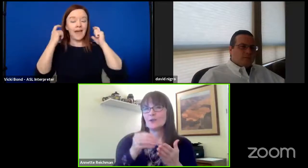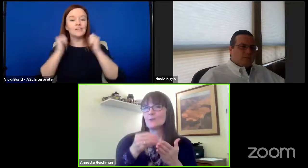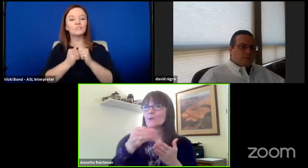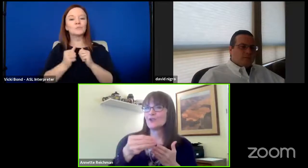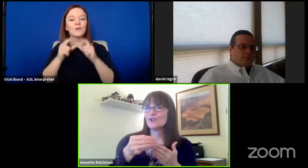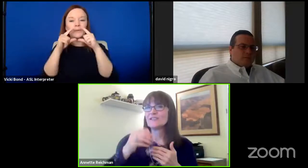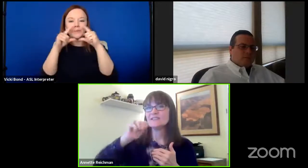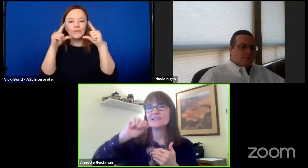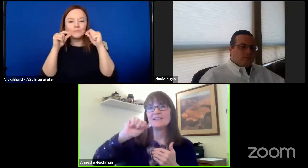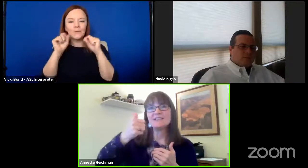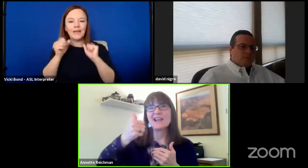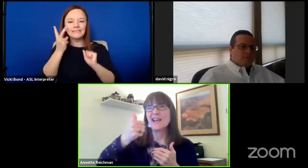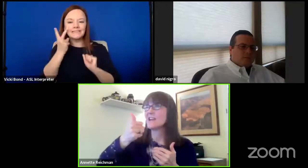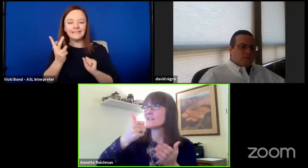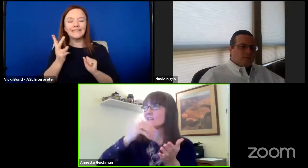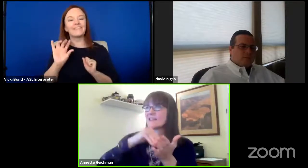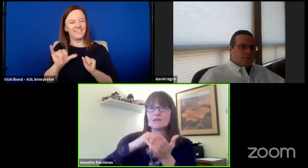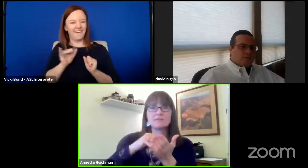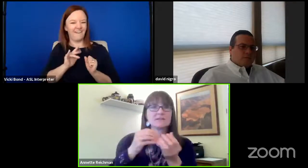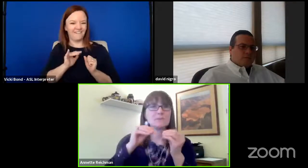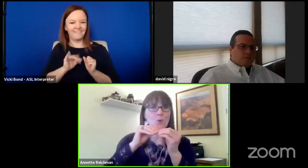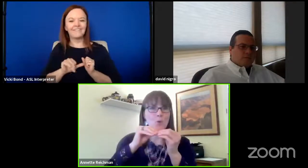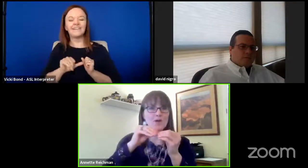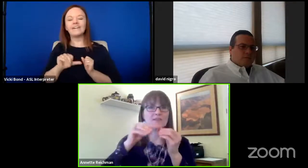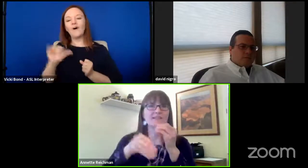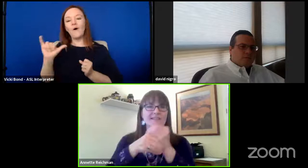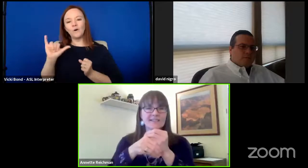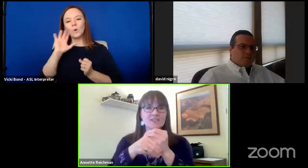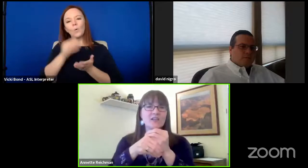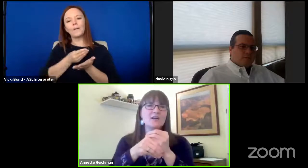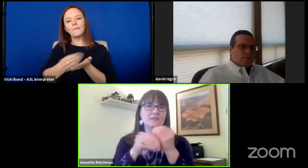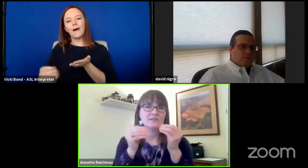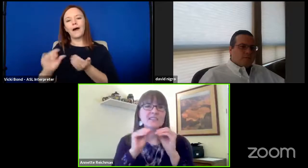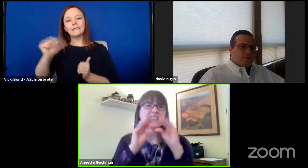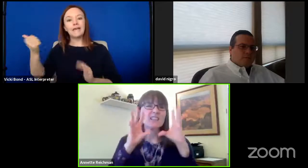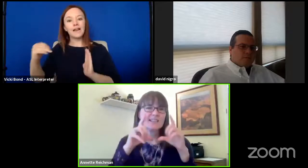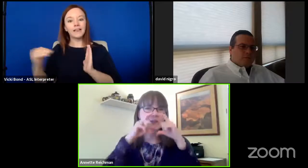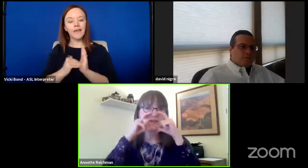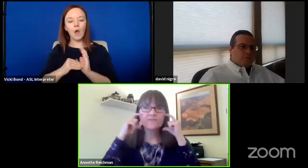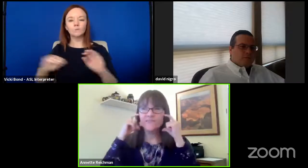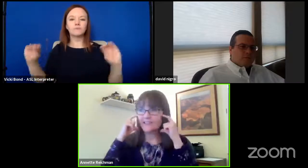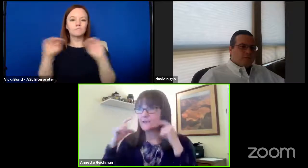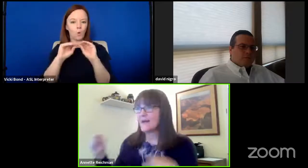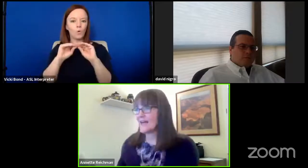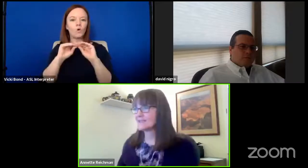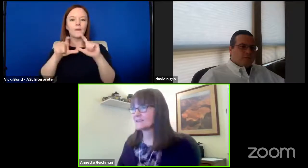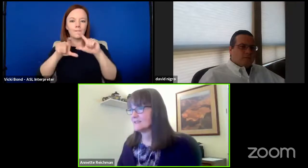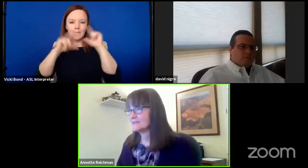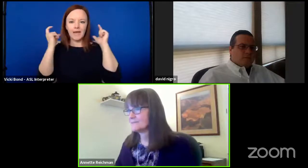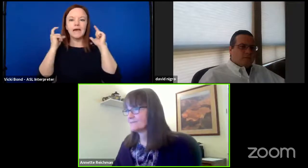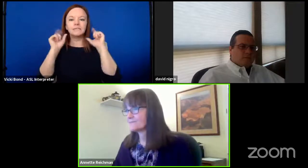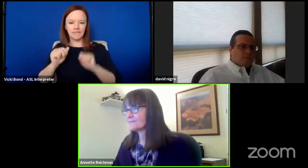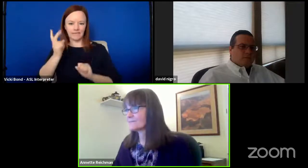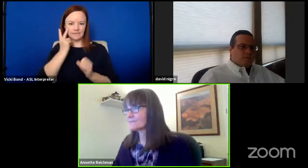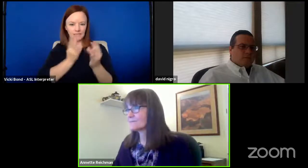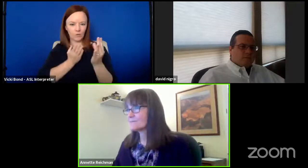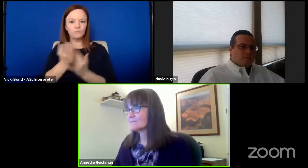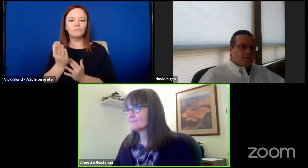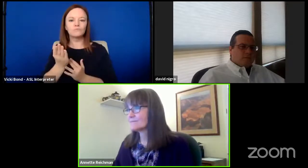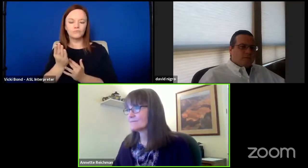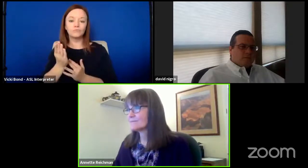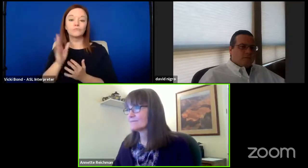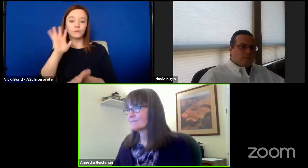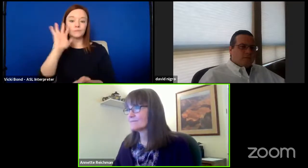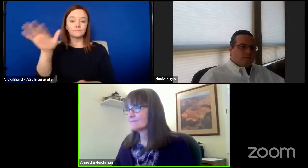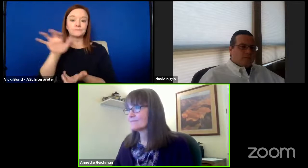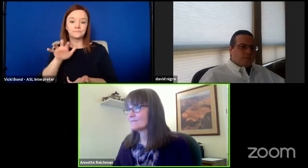are also purchasing 10,000 more additional clear face masks.